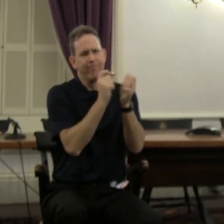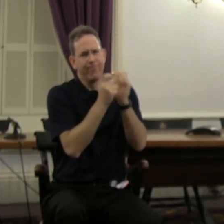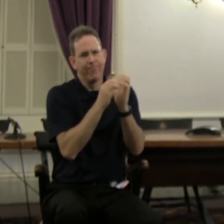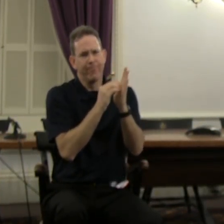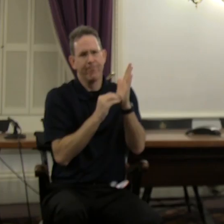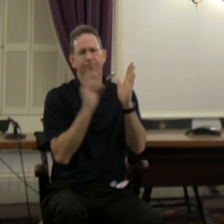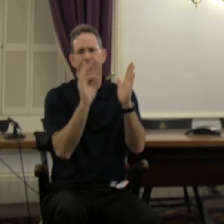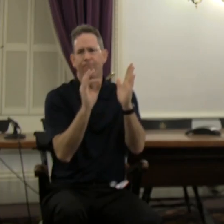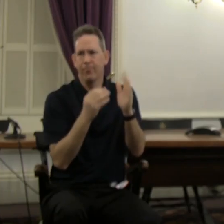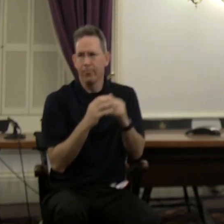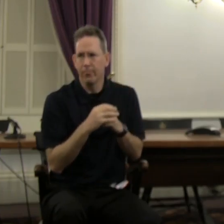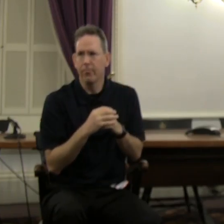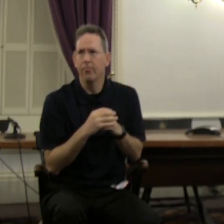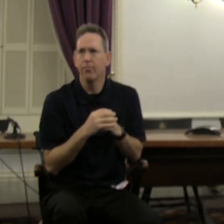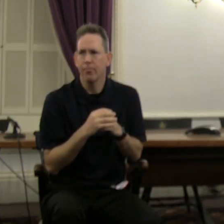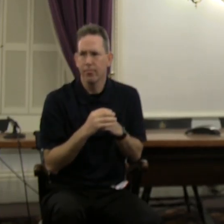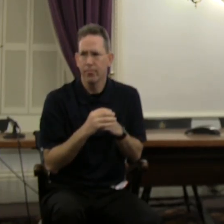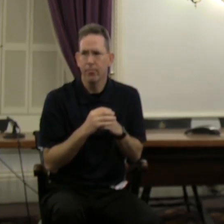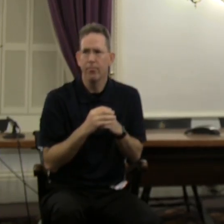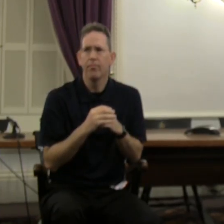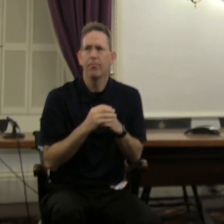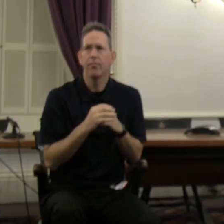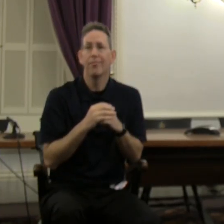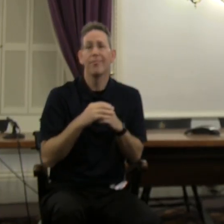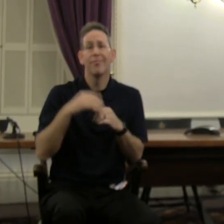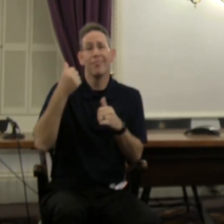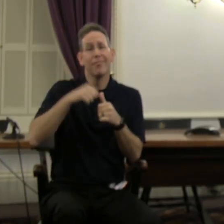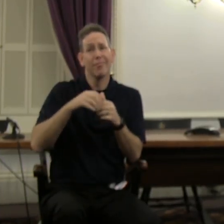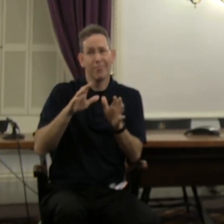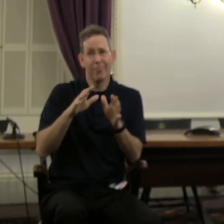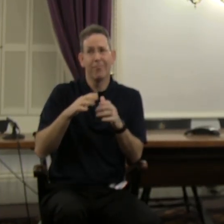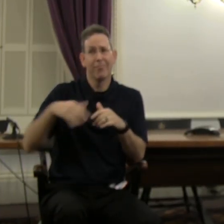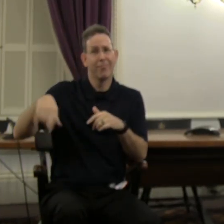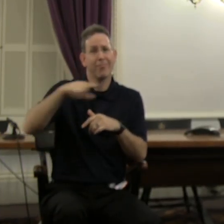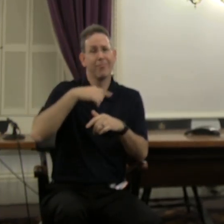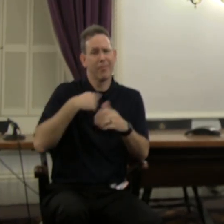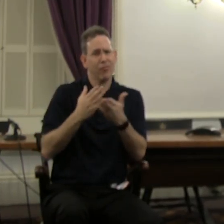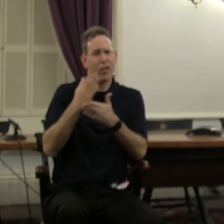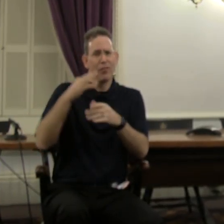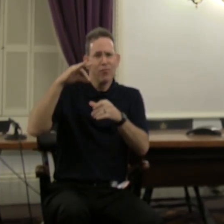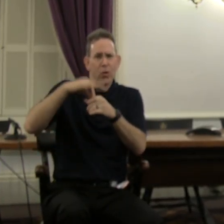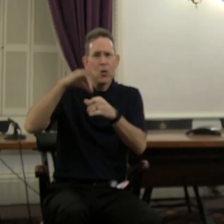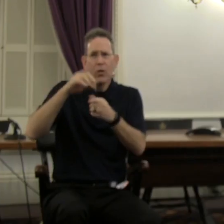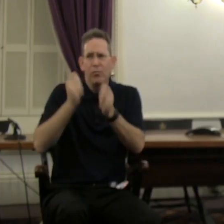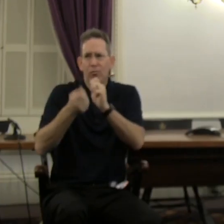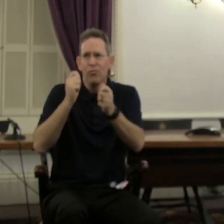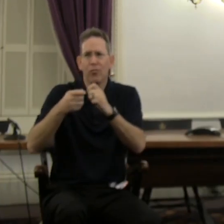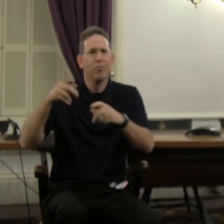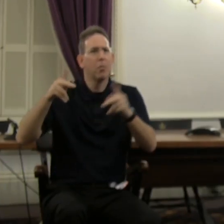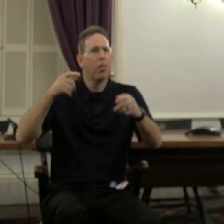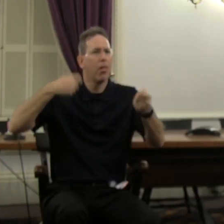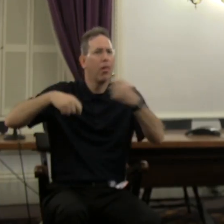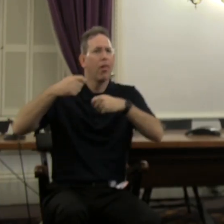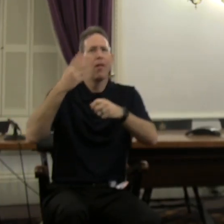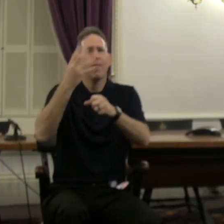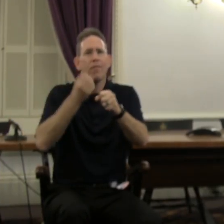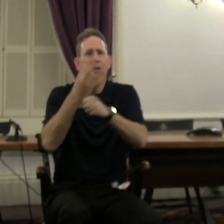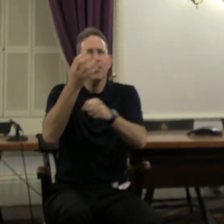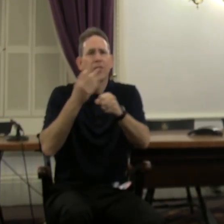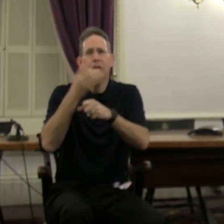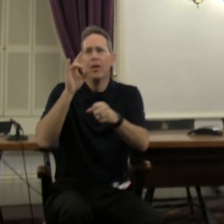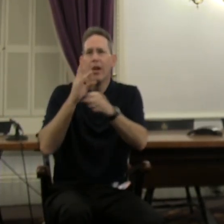judicial nominees who have not committed themselves to support. And it's really important to remember that lifetime appointments to the court can have such